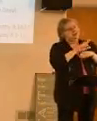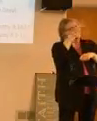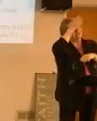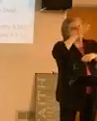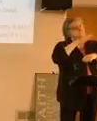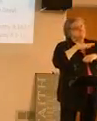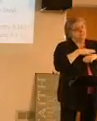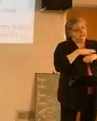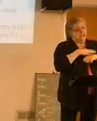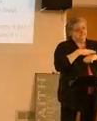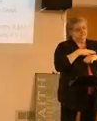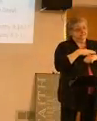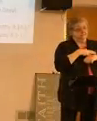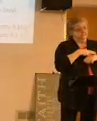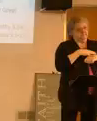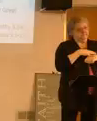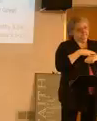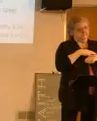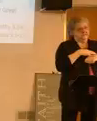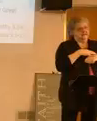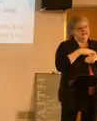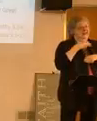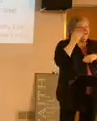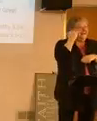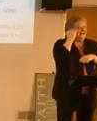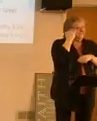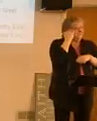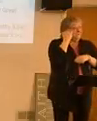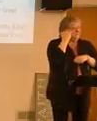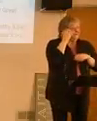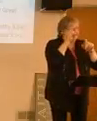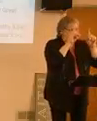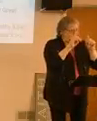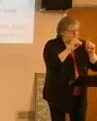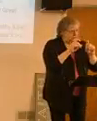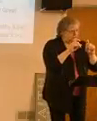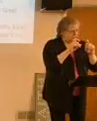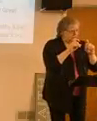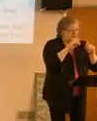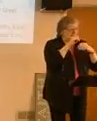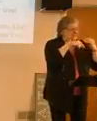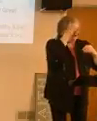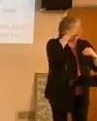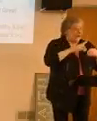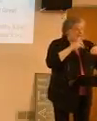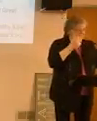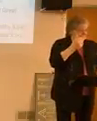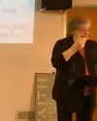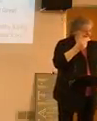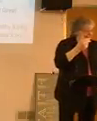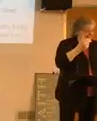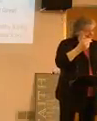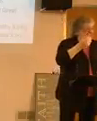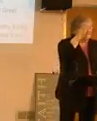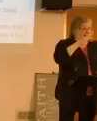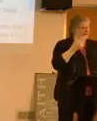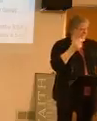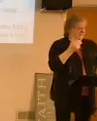man. And if there ever was a question about, does God have a sense of humor? He certainly